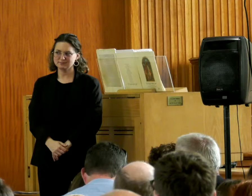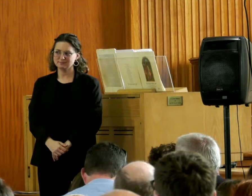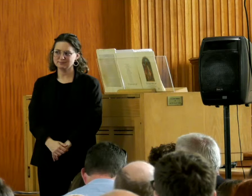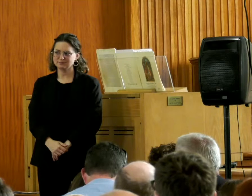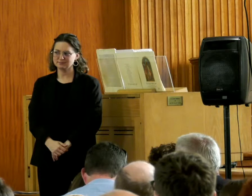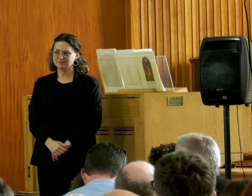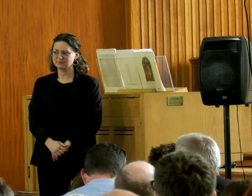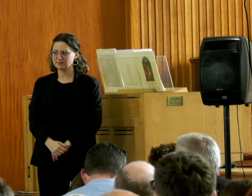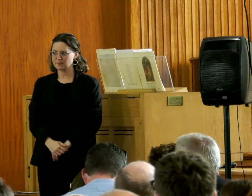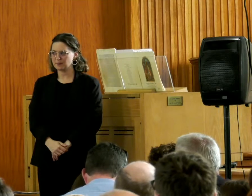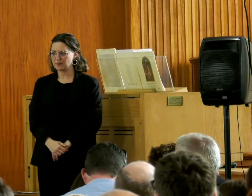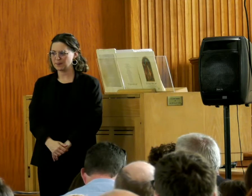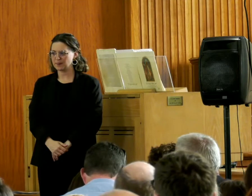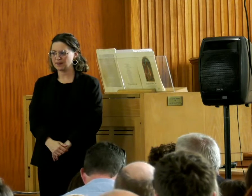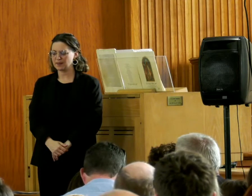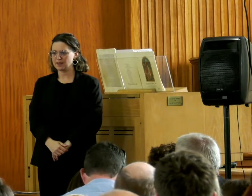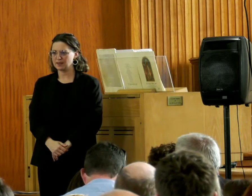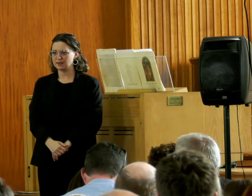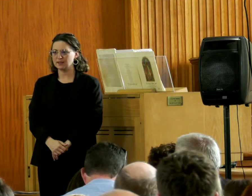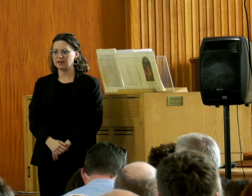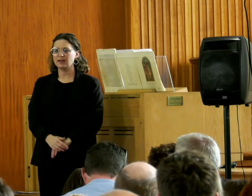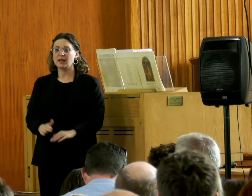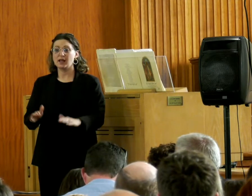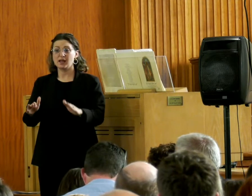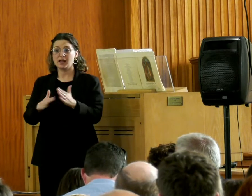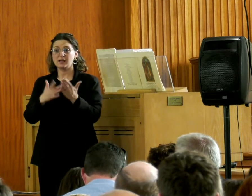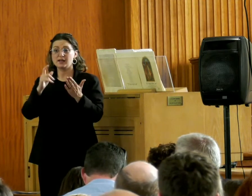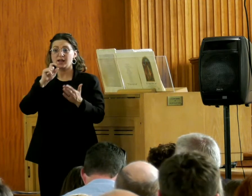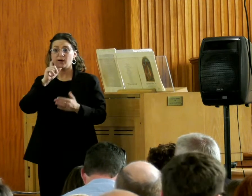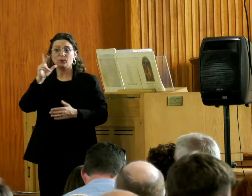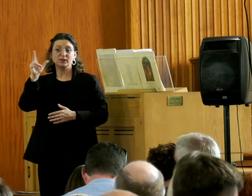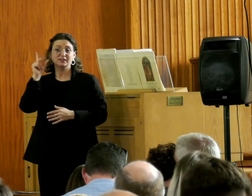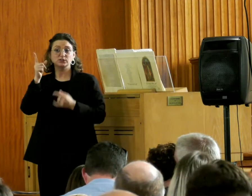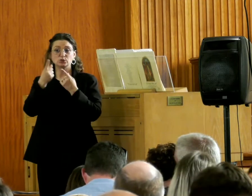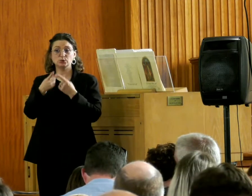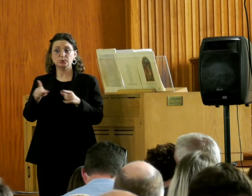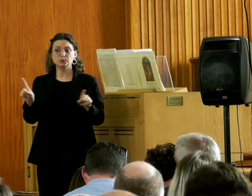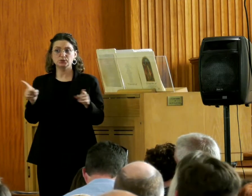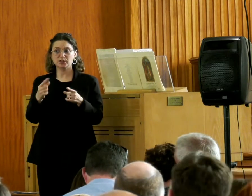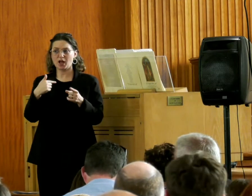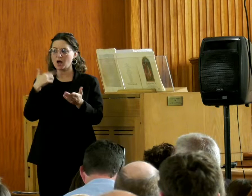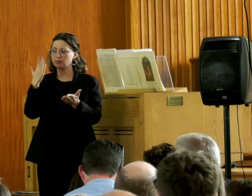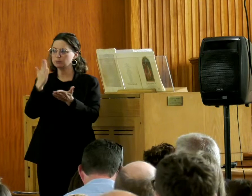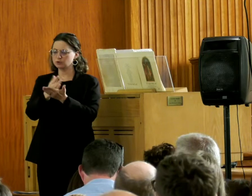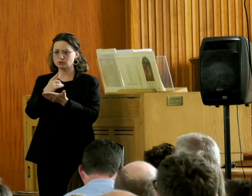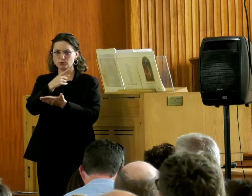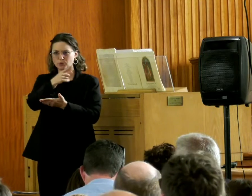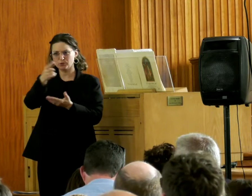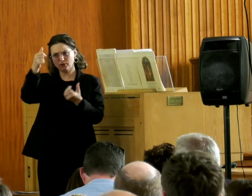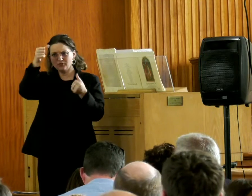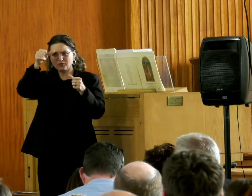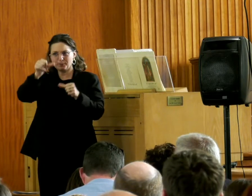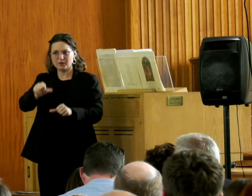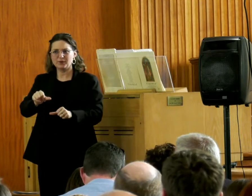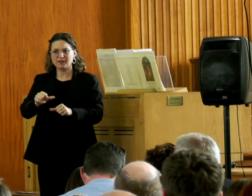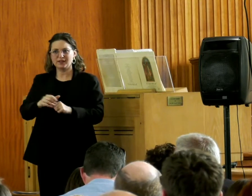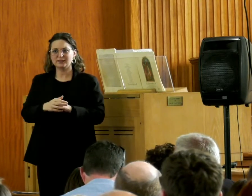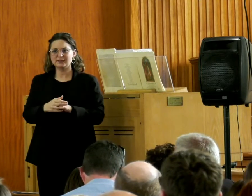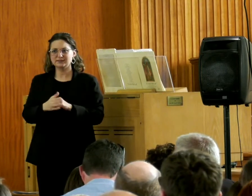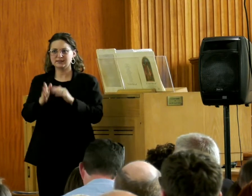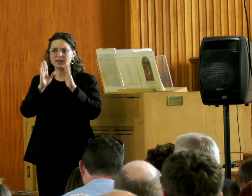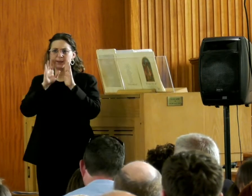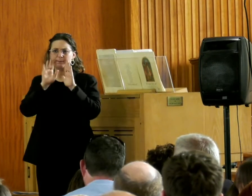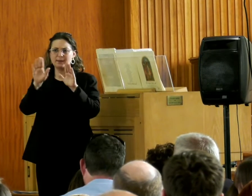And now we'll listen to a piece of music which I'm sure is familiar to you all,